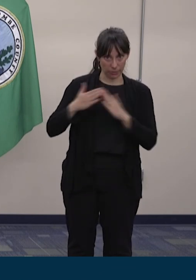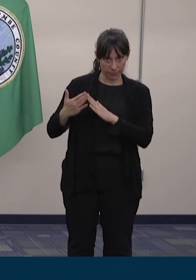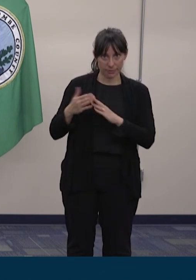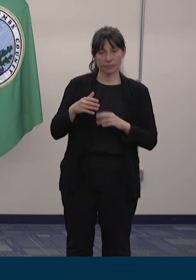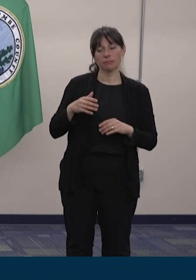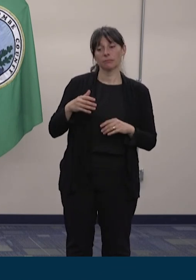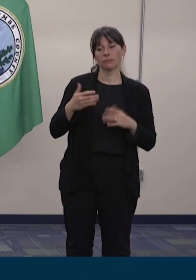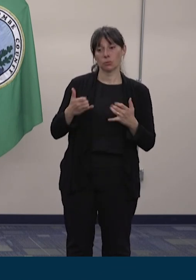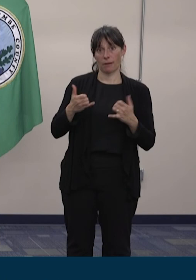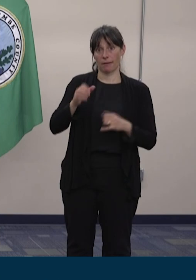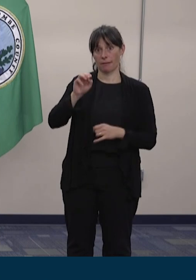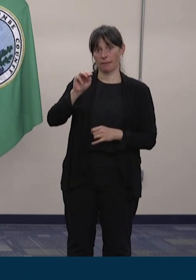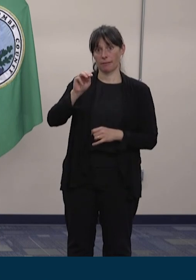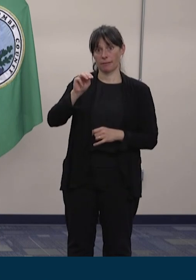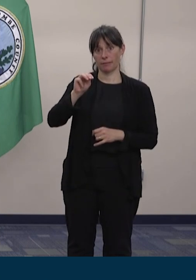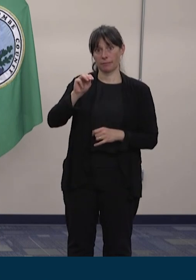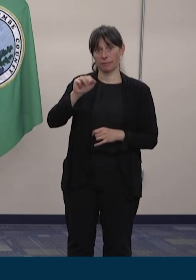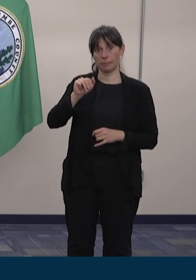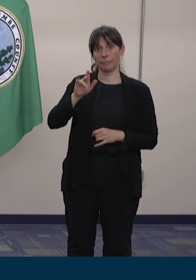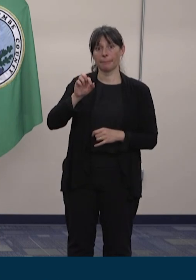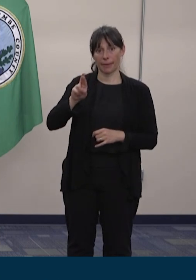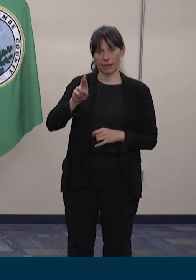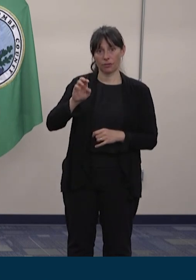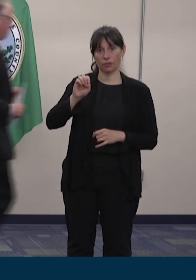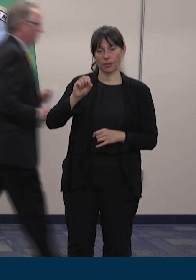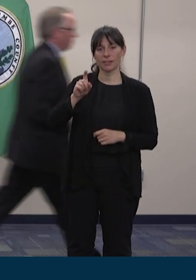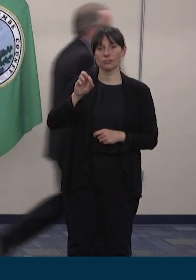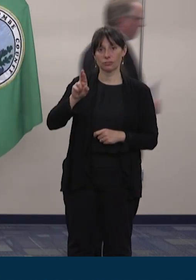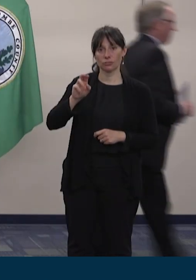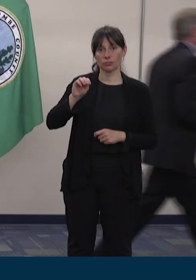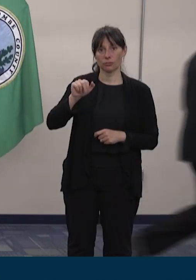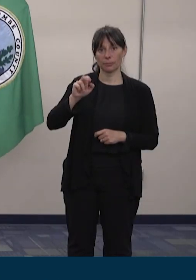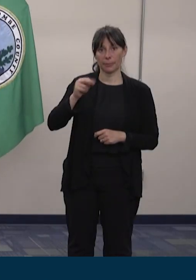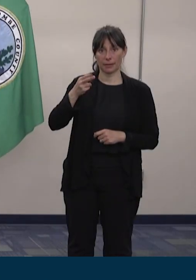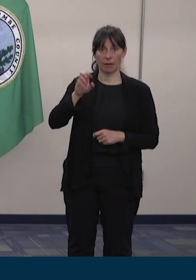like to make a Esther few remarks. Manheimer quisiera hablar un poco de esto.